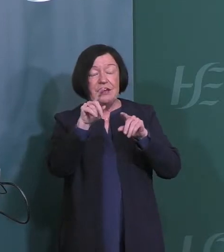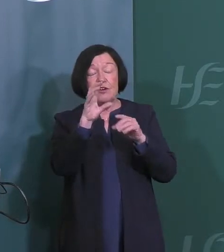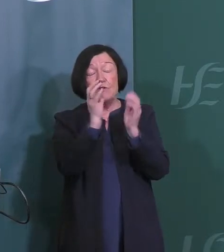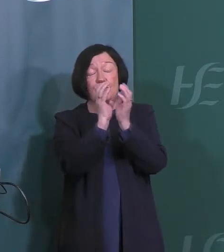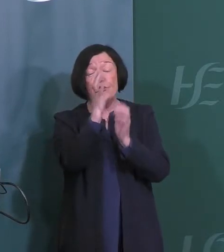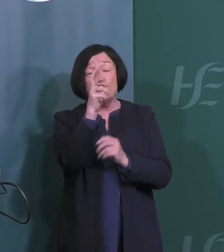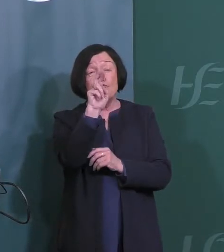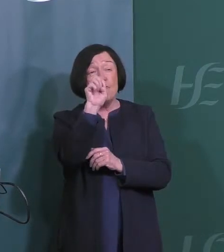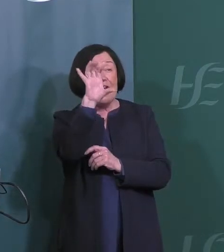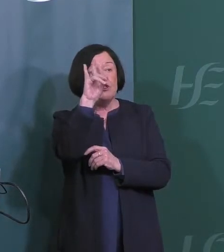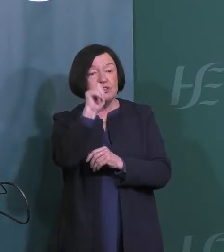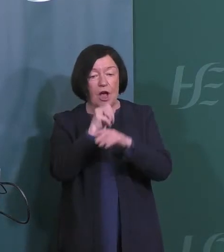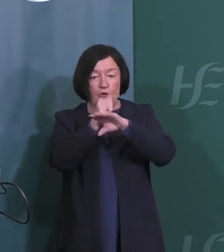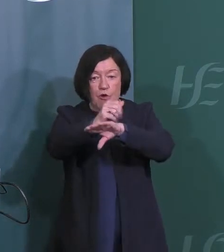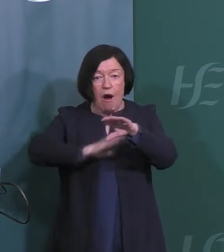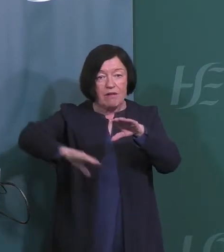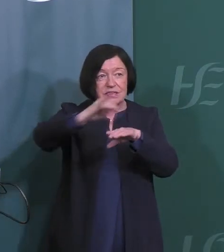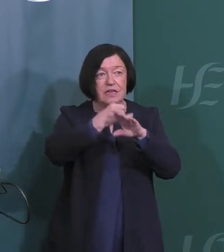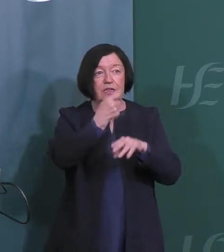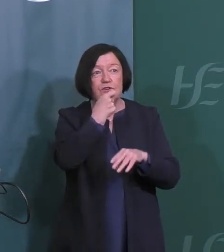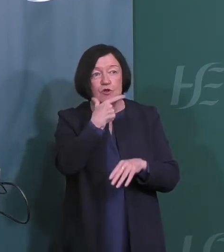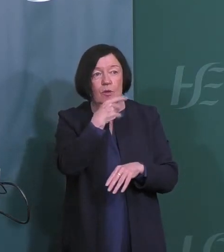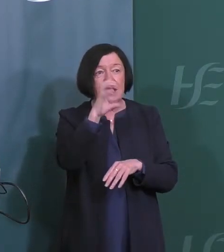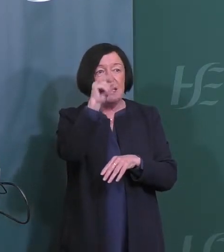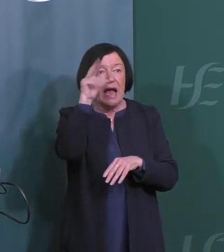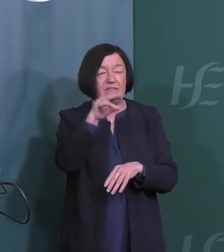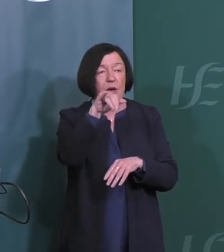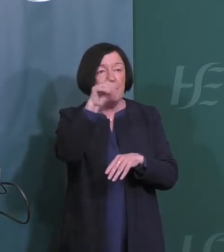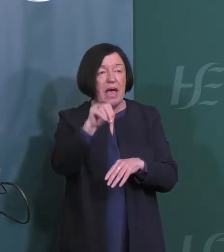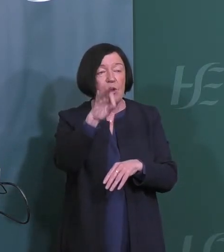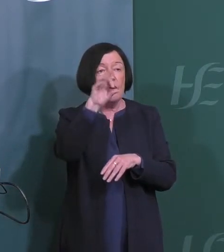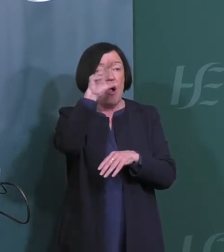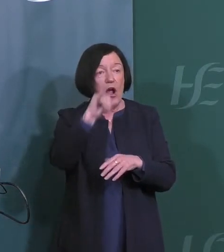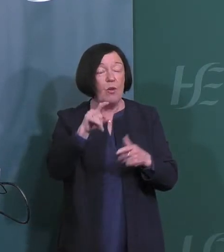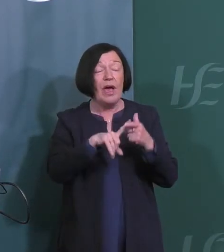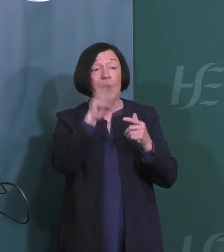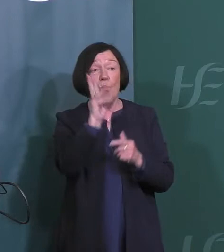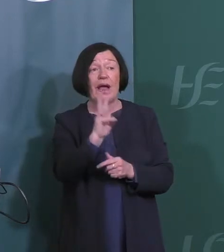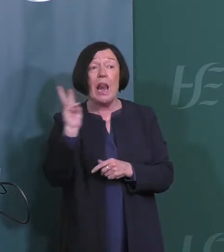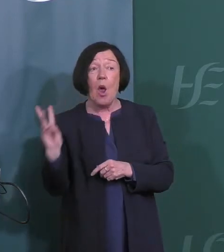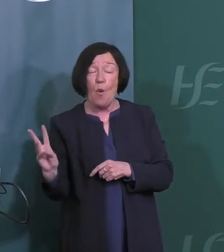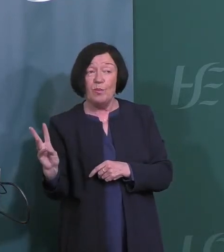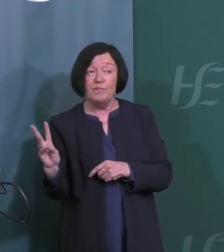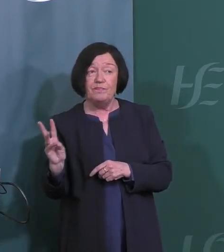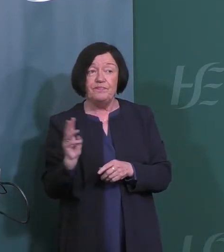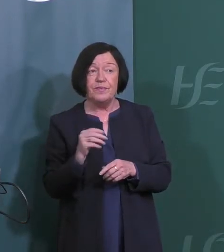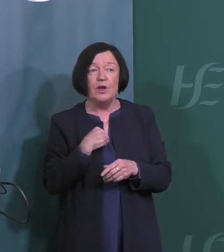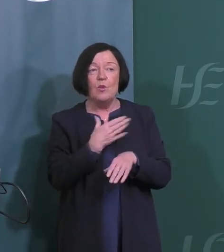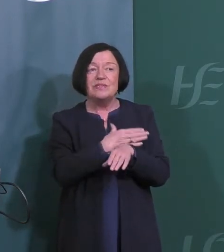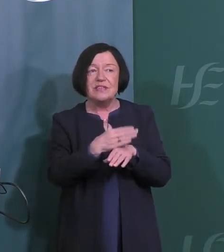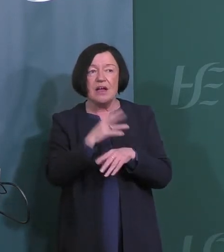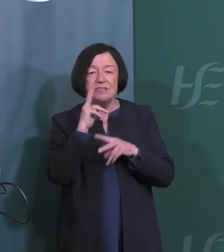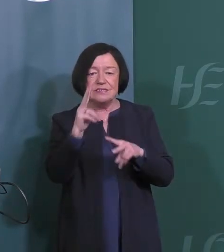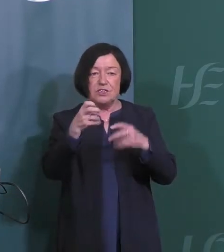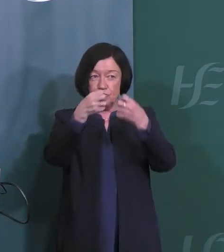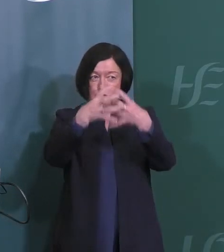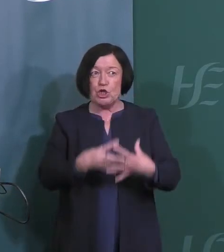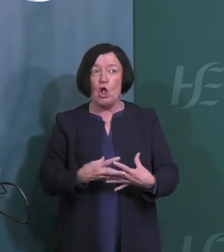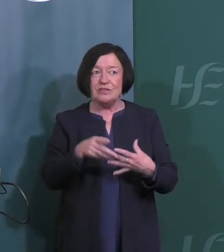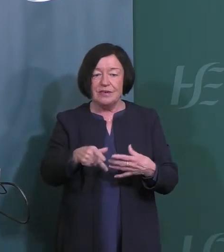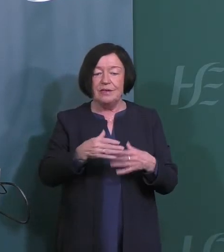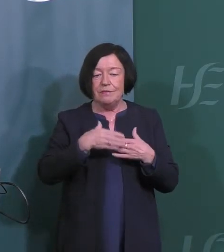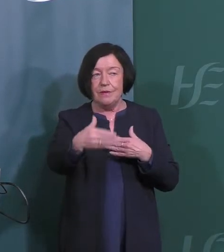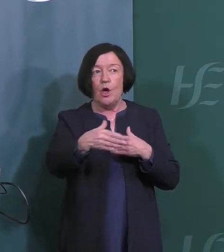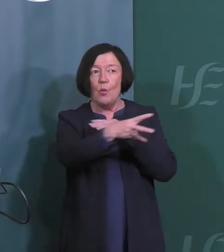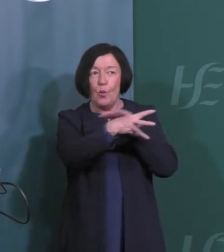creches across the country in Dublin, Cavan, Mayo, Galway and Wicklow. So we'll start to see the results of those in the